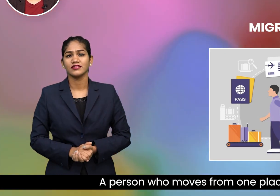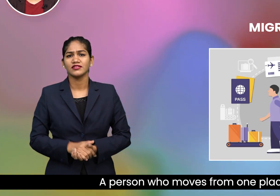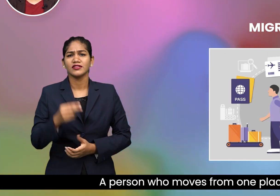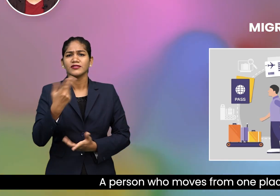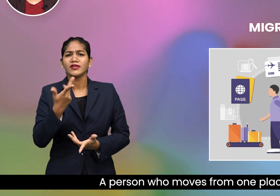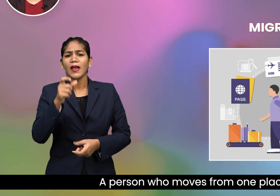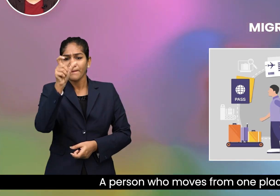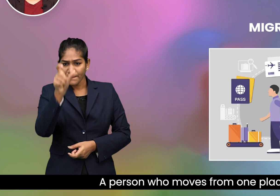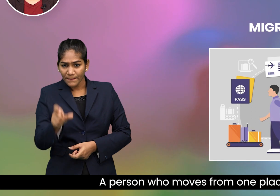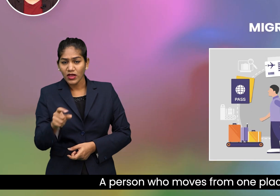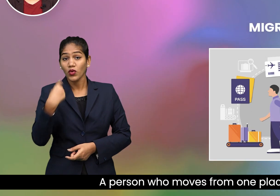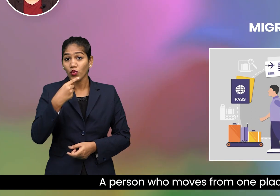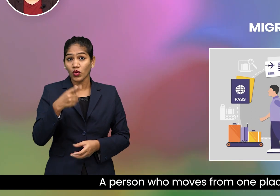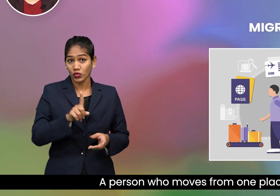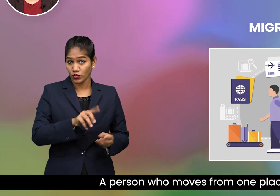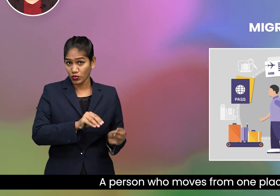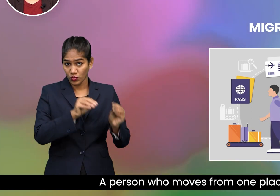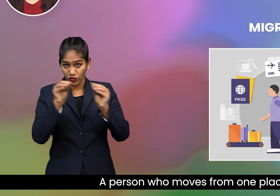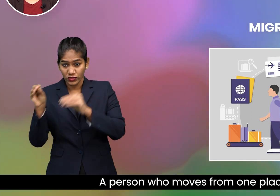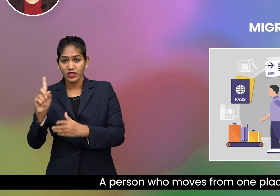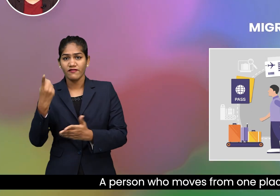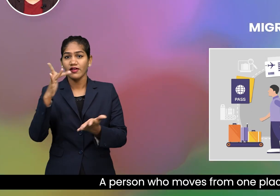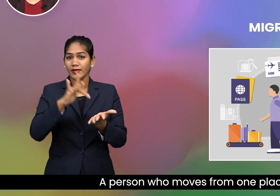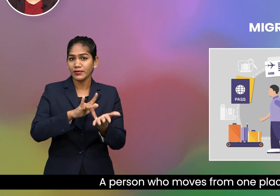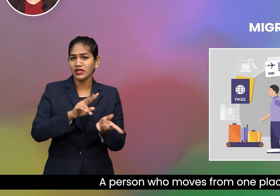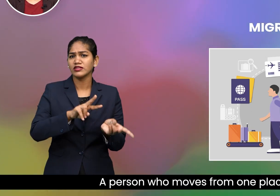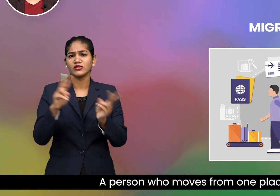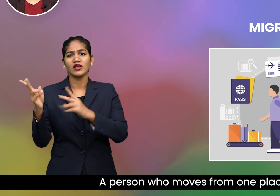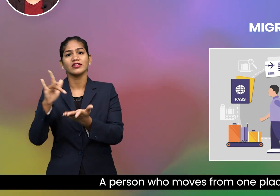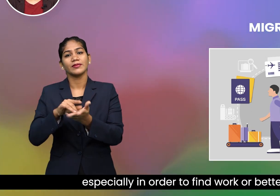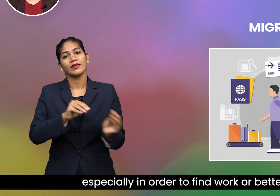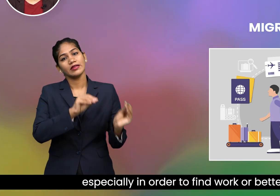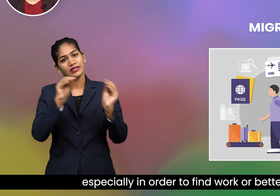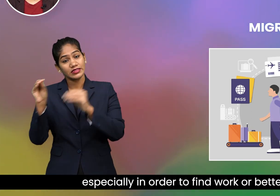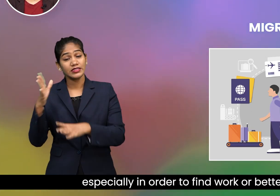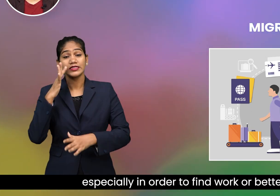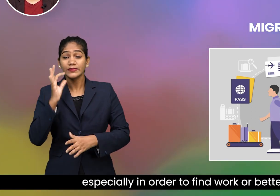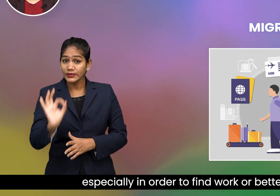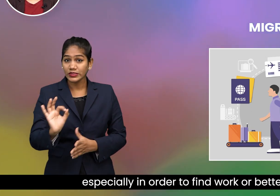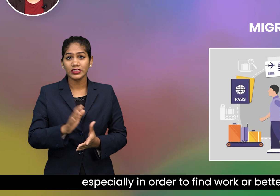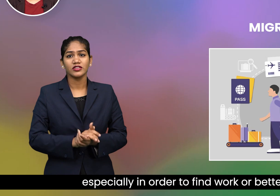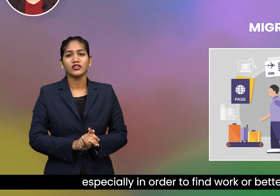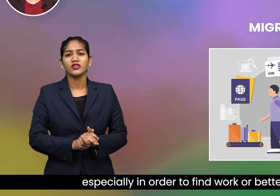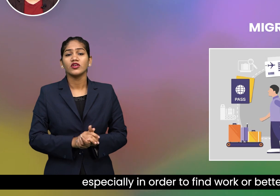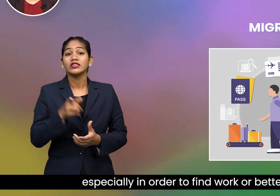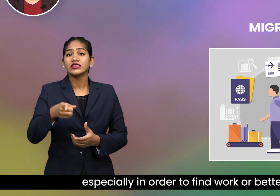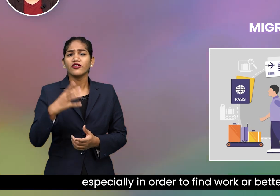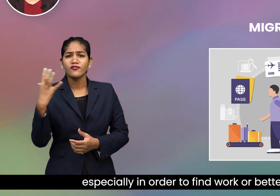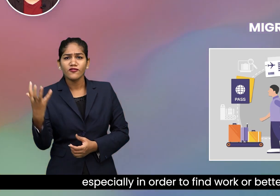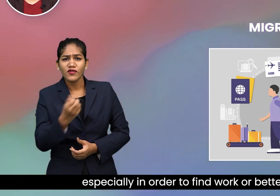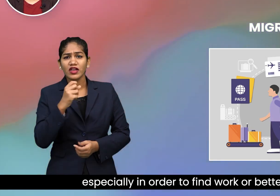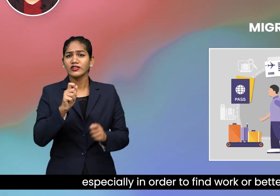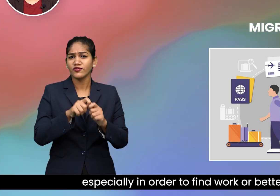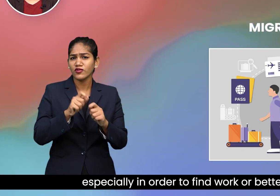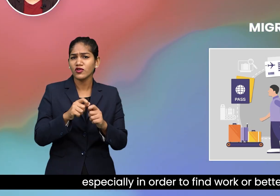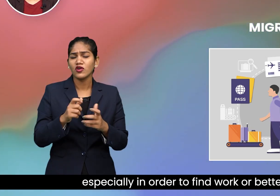a person who moves from one place to another, especially in order to find